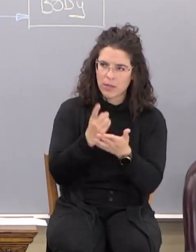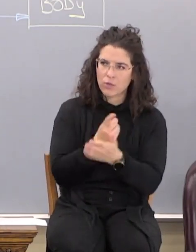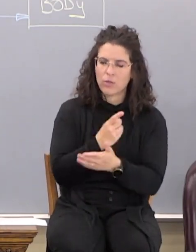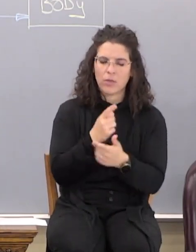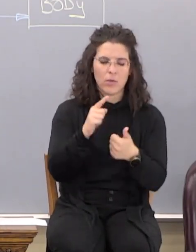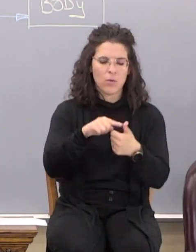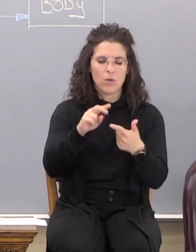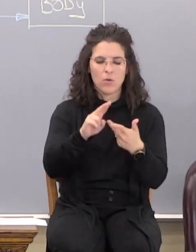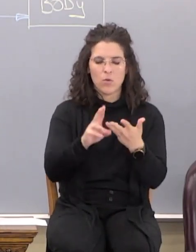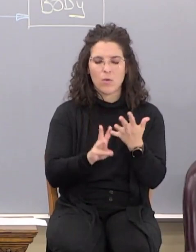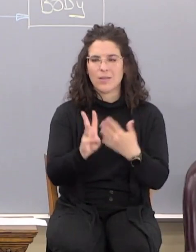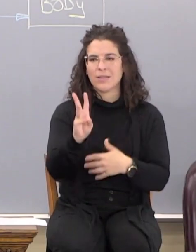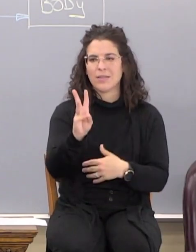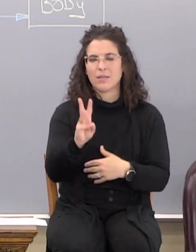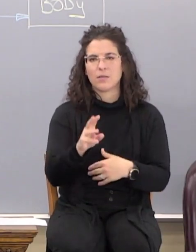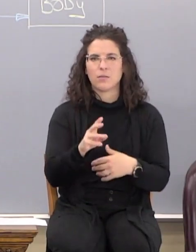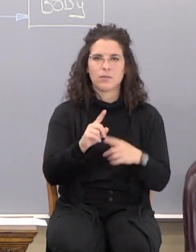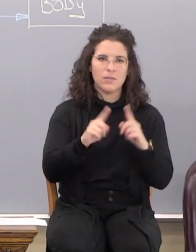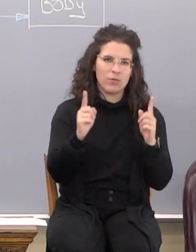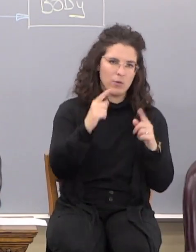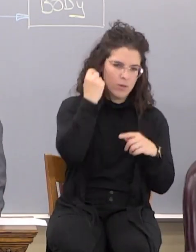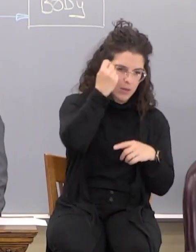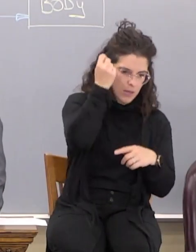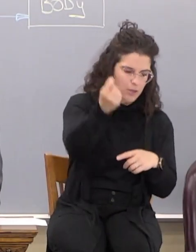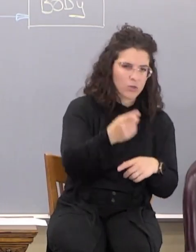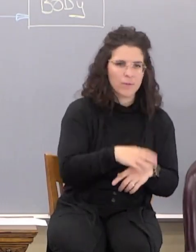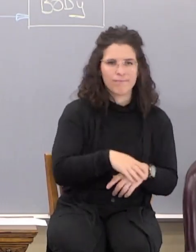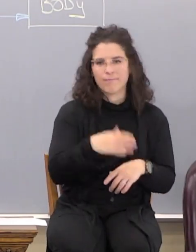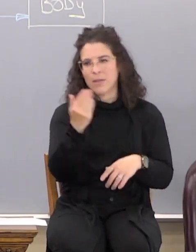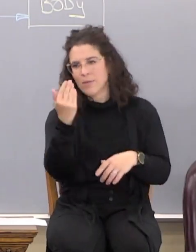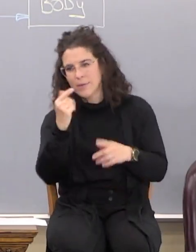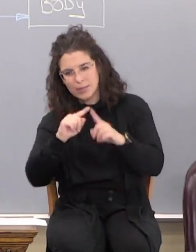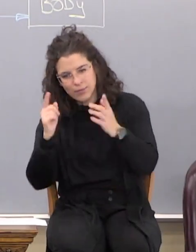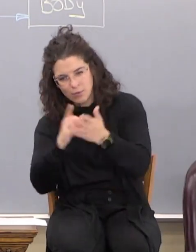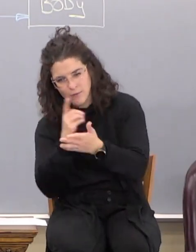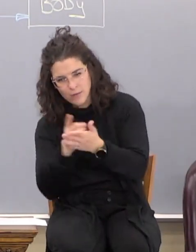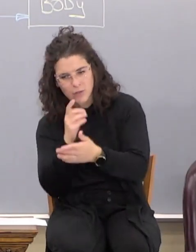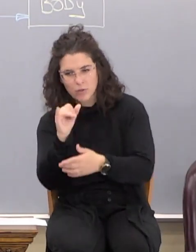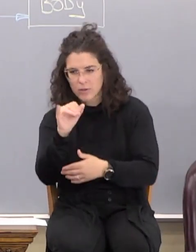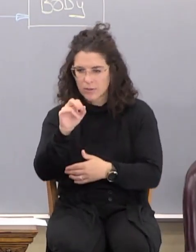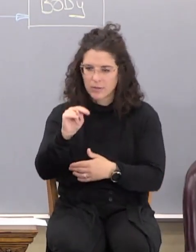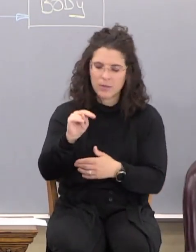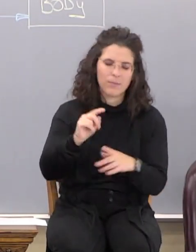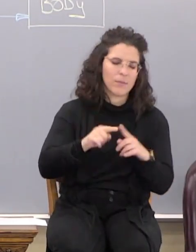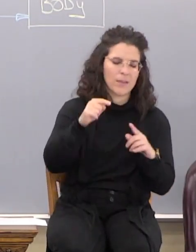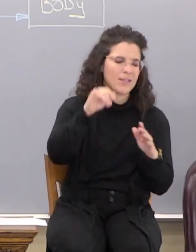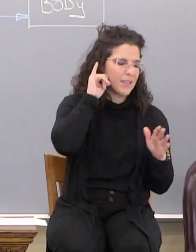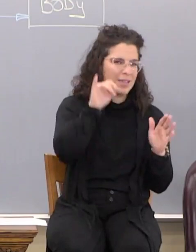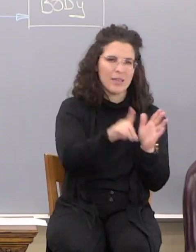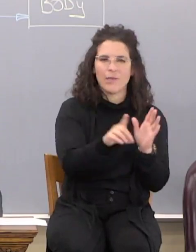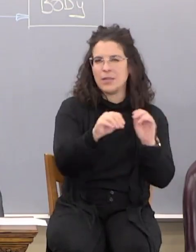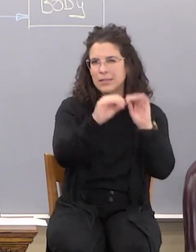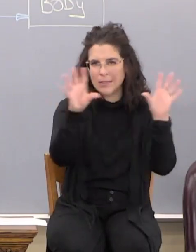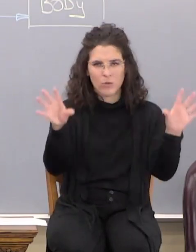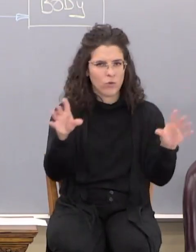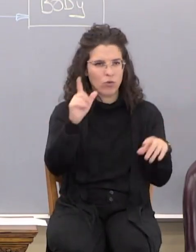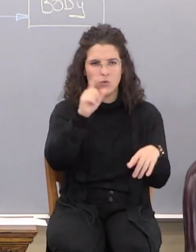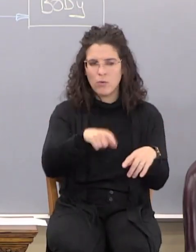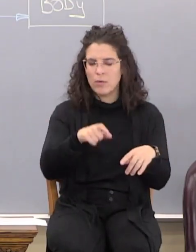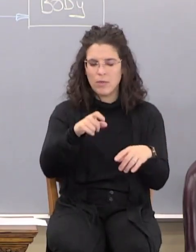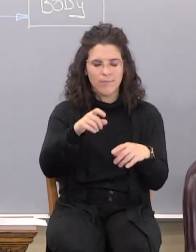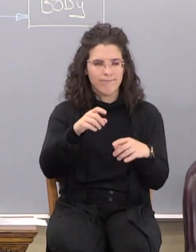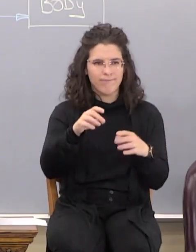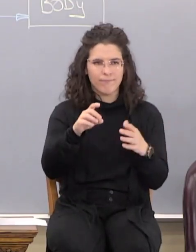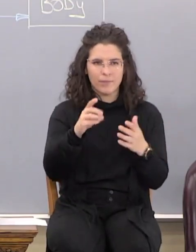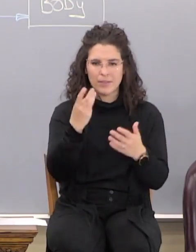different definitions, a theology book and get 15 different definitions. Here's one that just identifies it, and you don't need the definition of